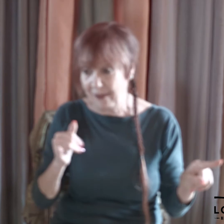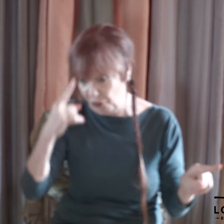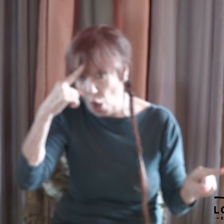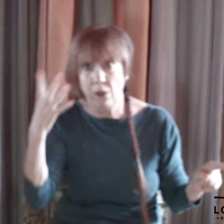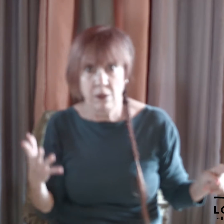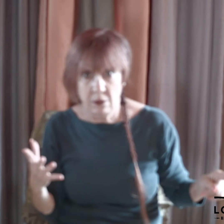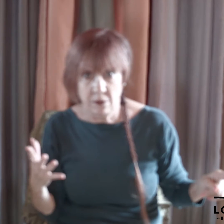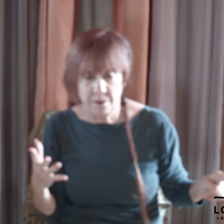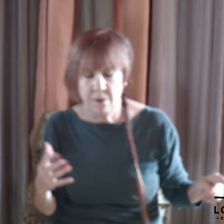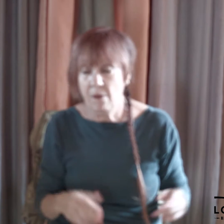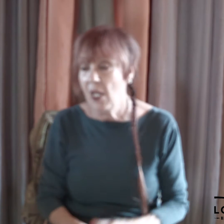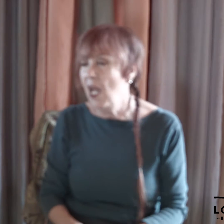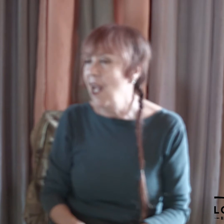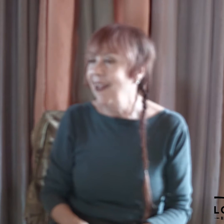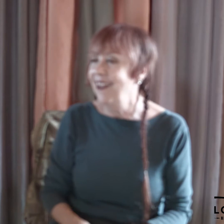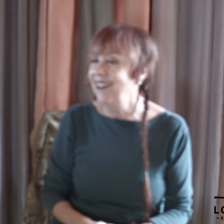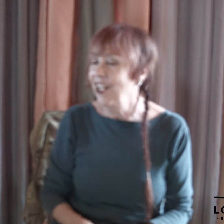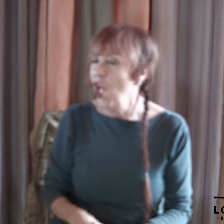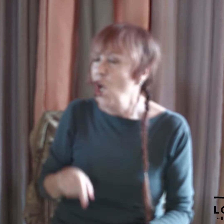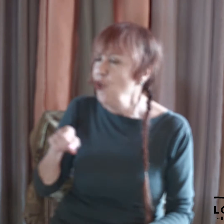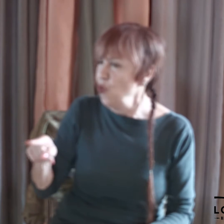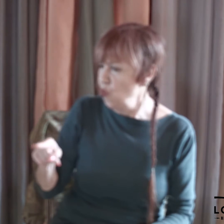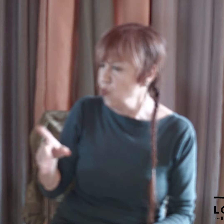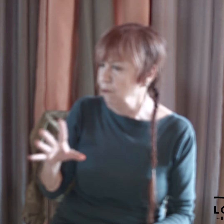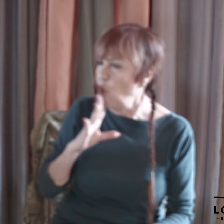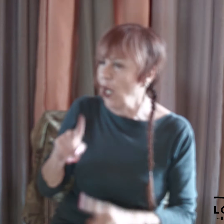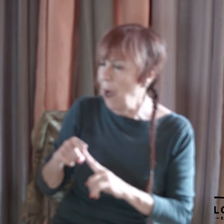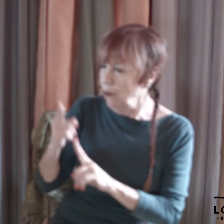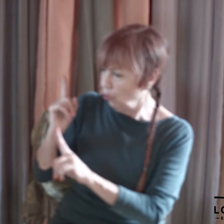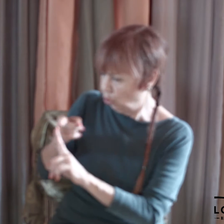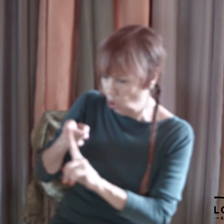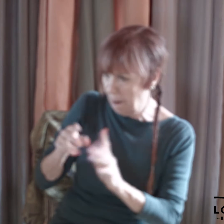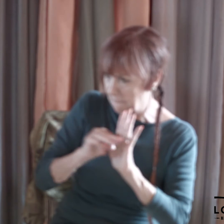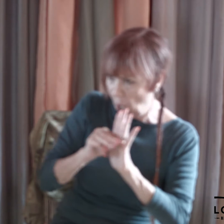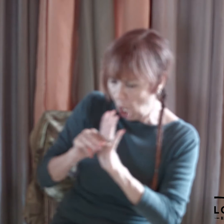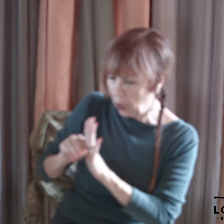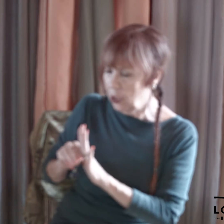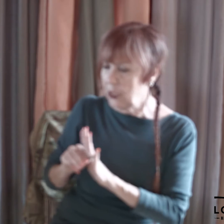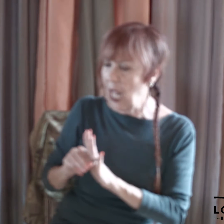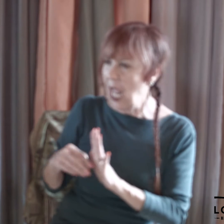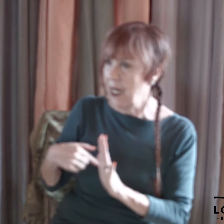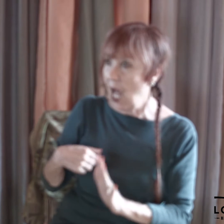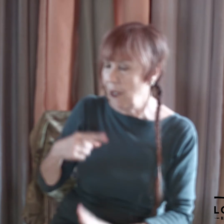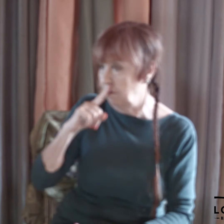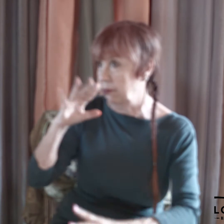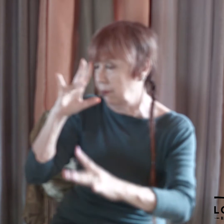about, in a way, certain models one might have, and one of the things that I found fascinating,